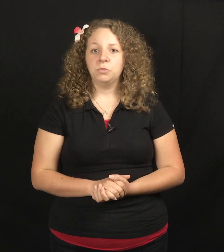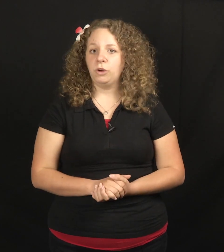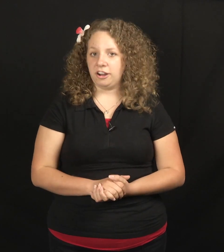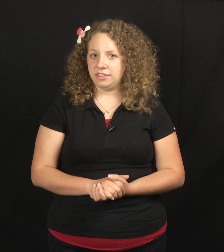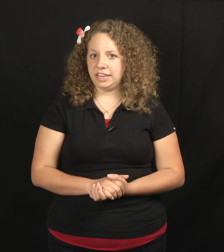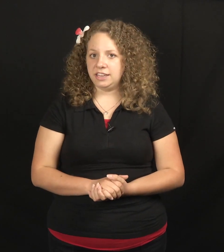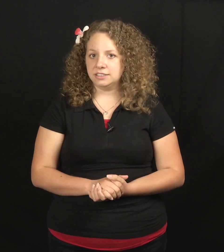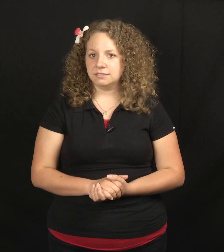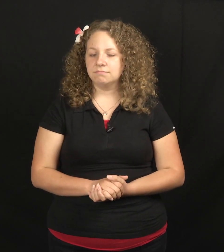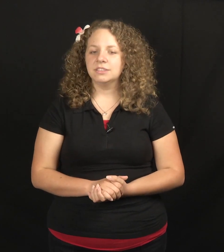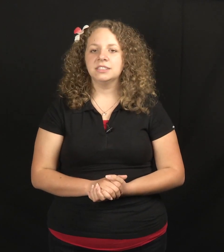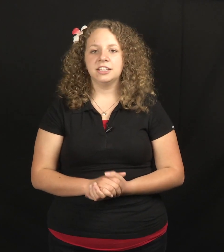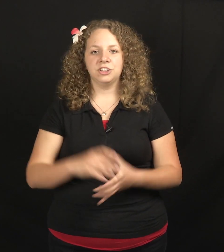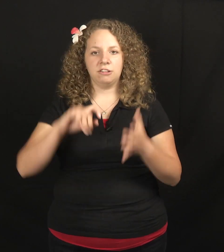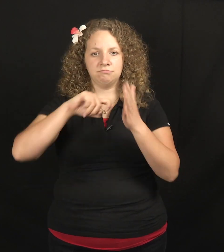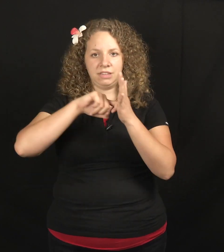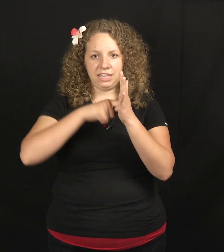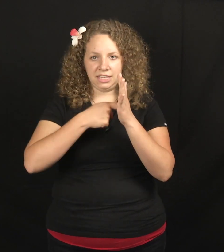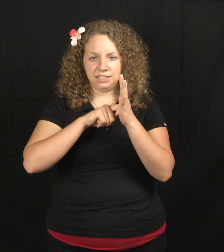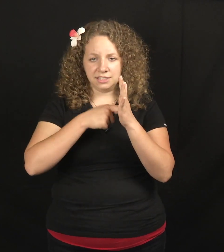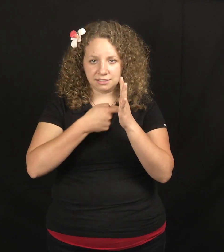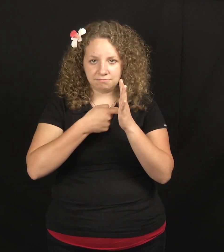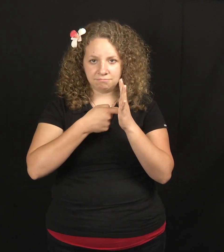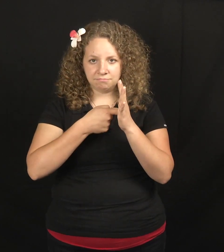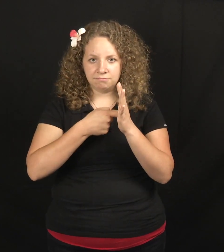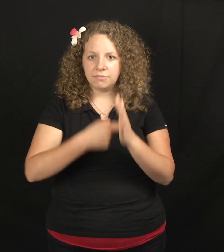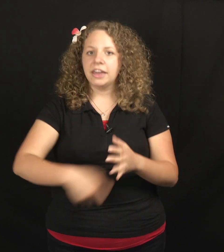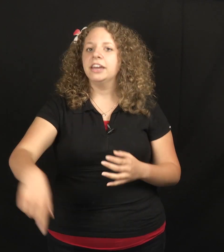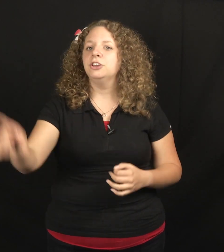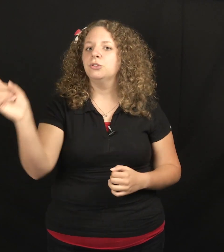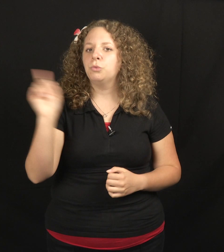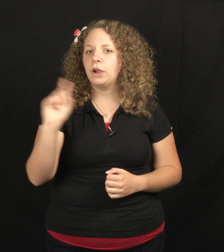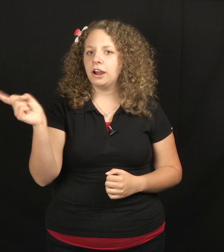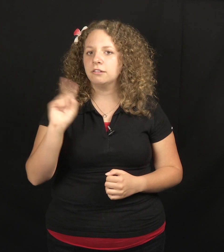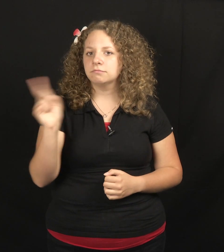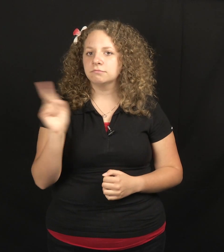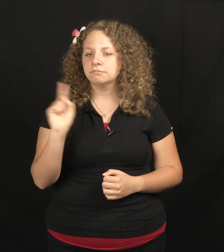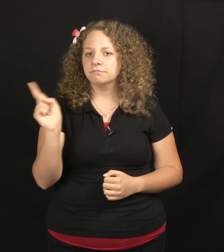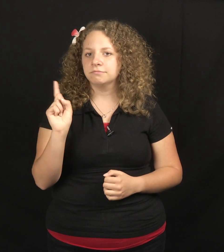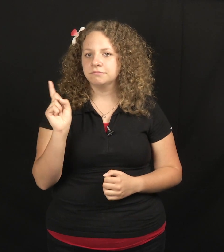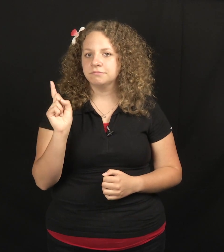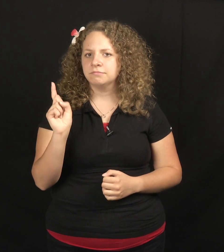where are the keys? The signs are keys and where.